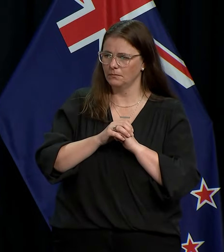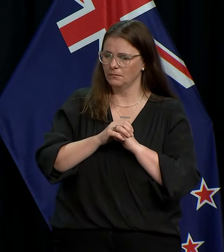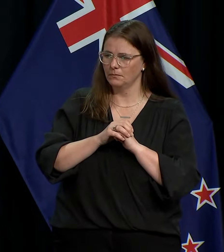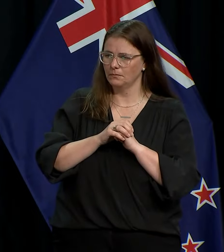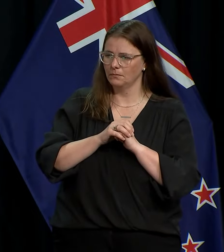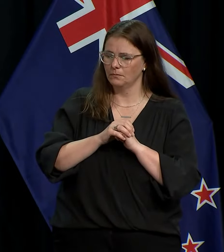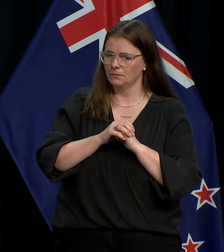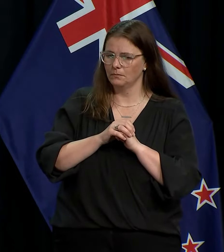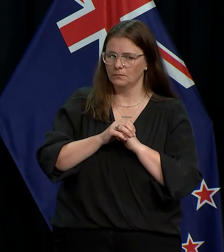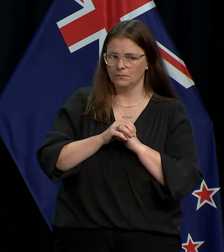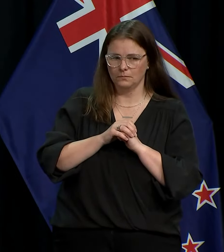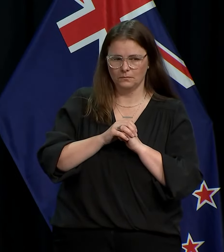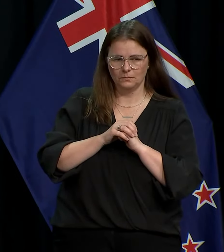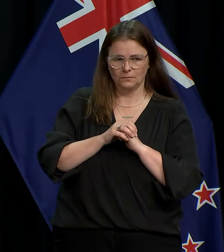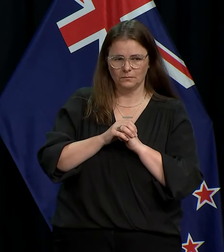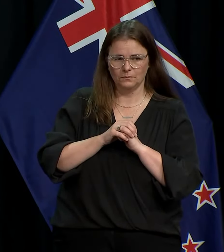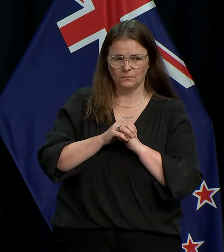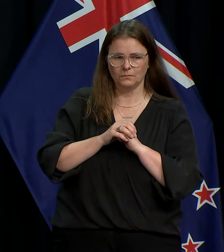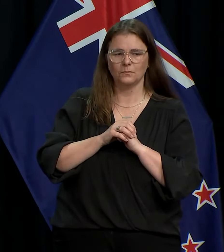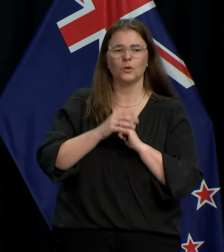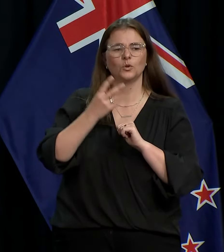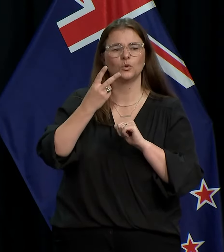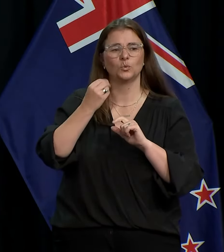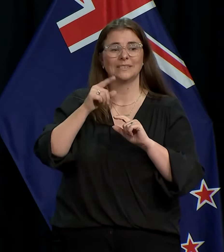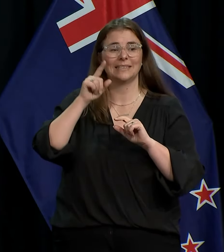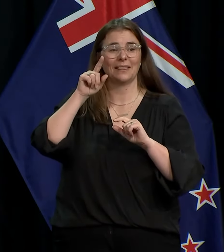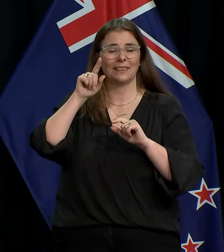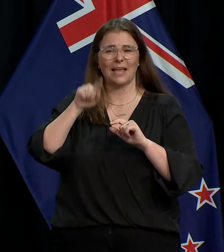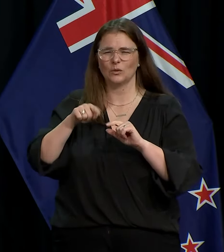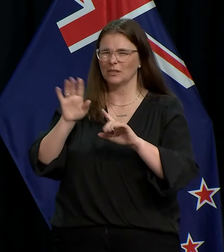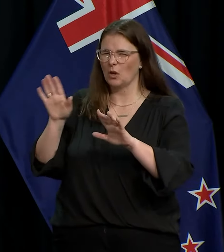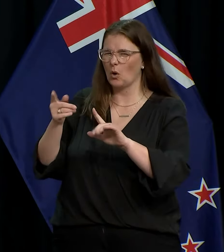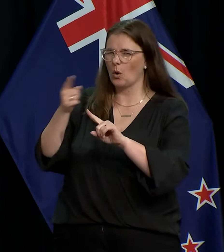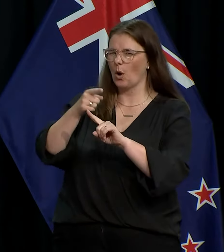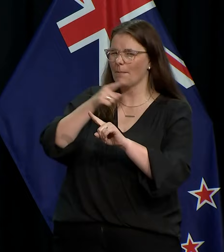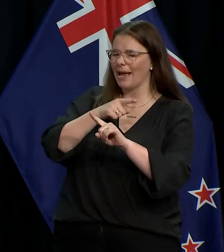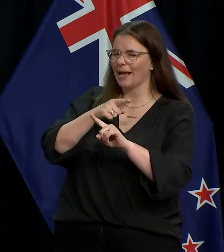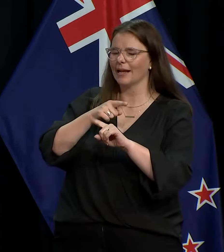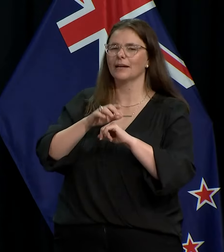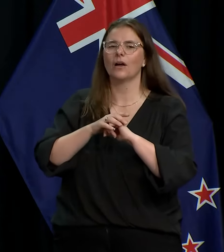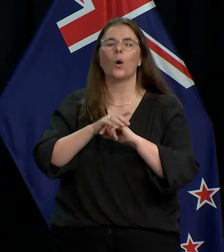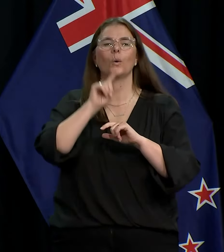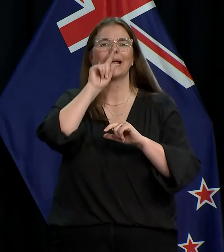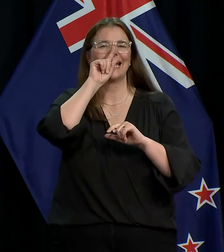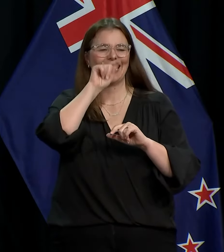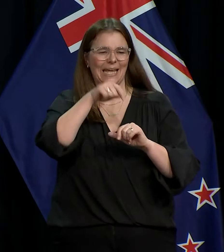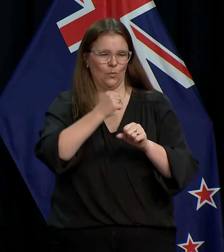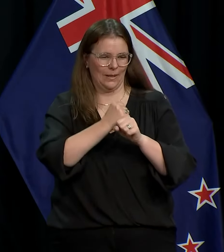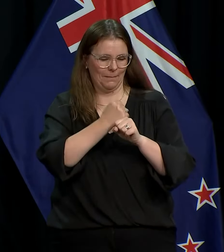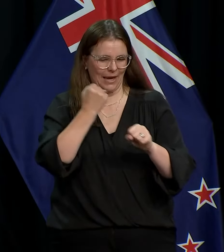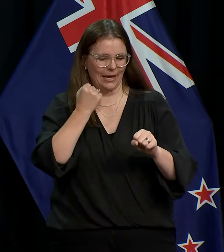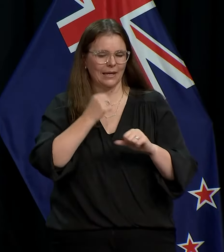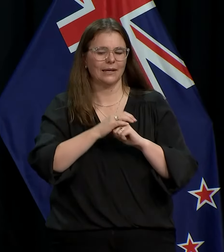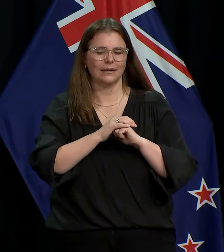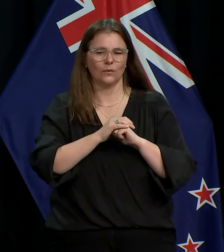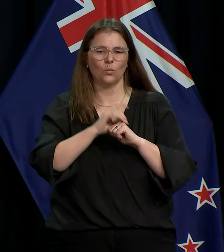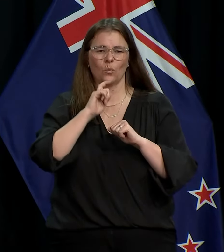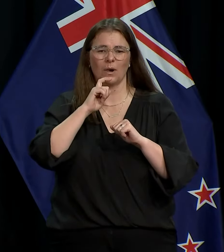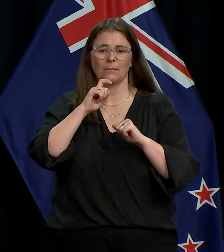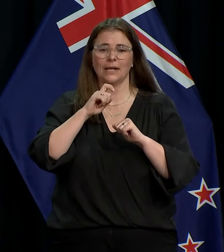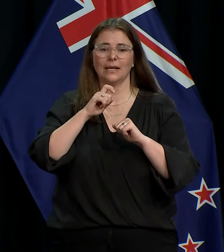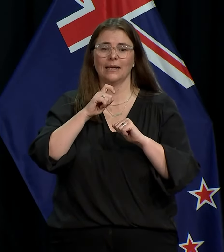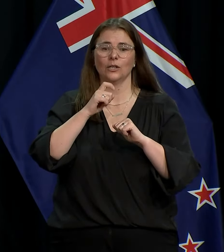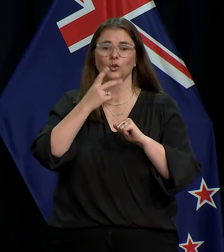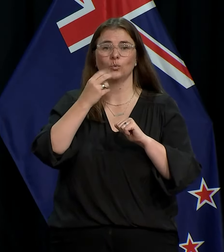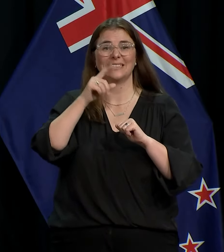residents over this coming year. It would be the worst emigration in a decade. Sorry, what was the first part of Bank is projecting that there will be a loss of 20,000